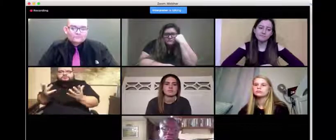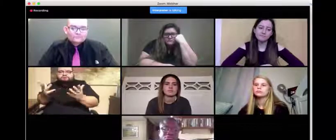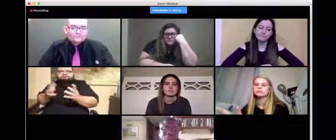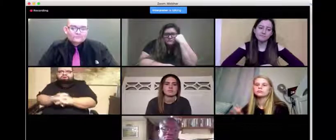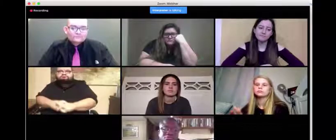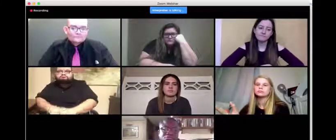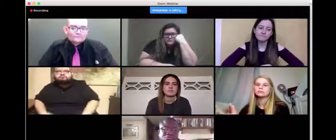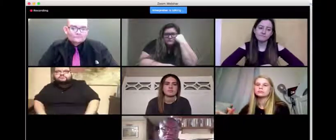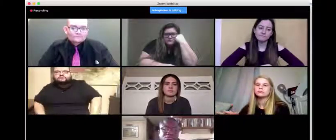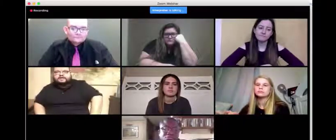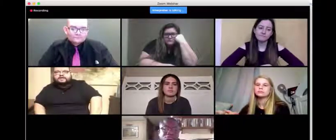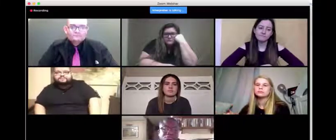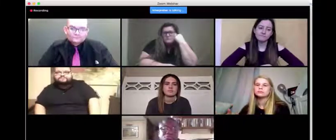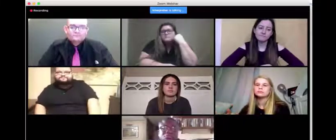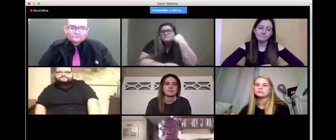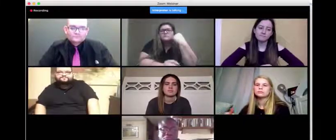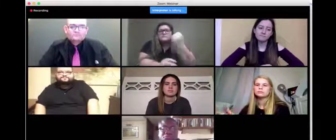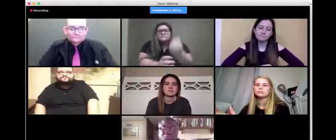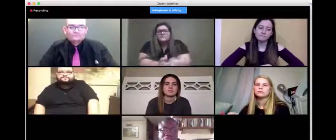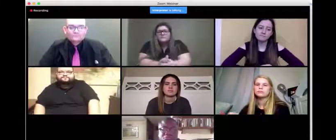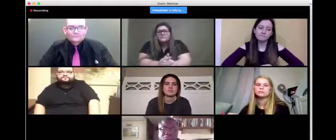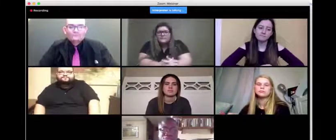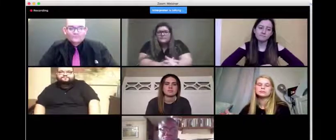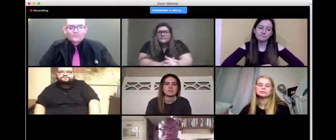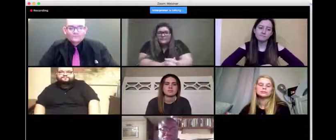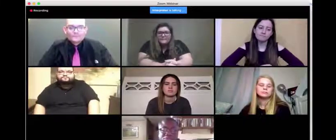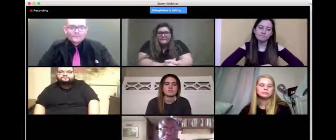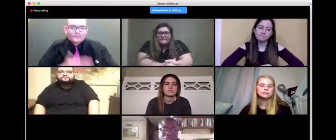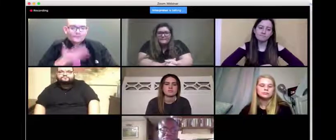you. Great comments.